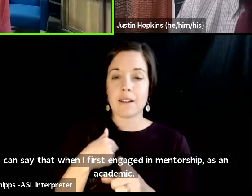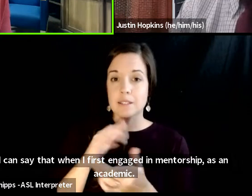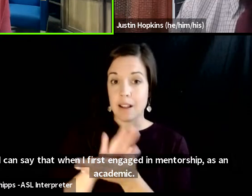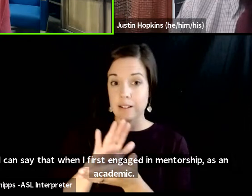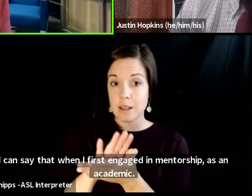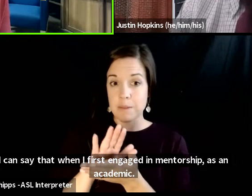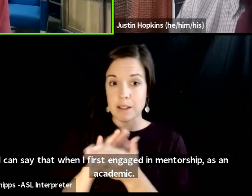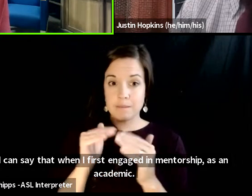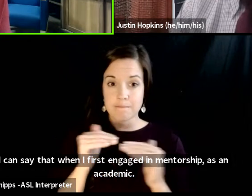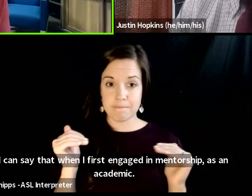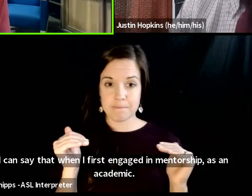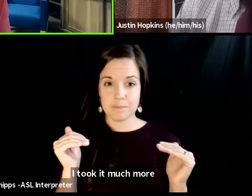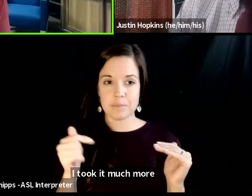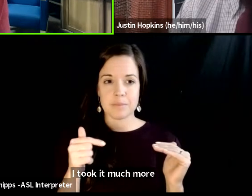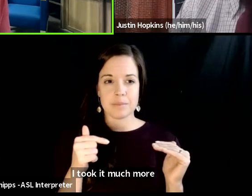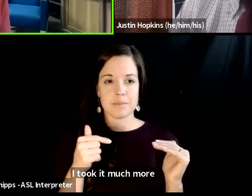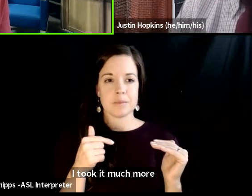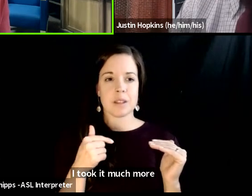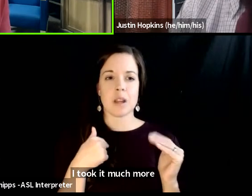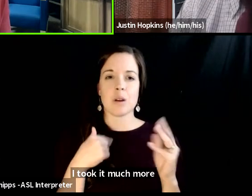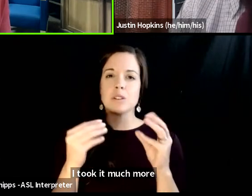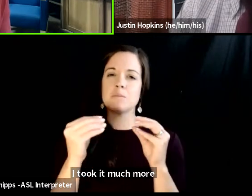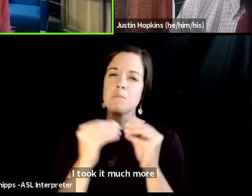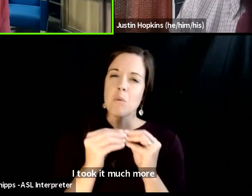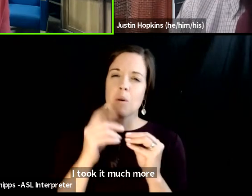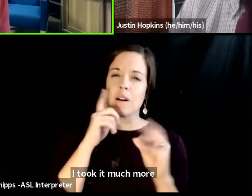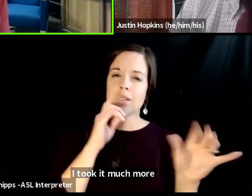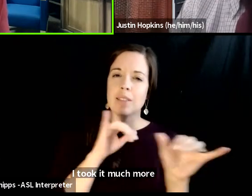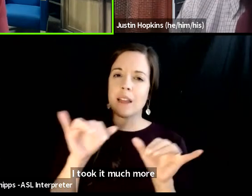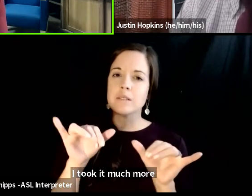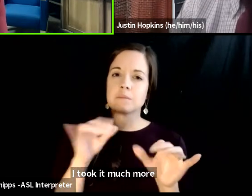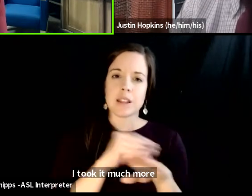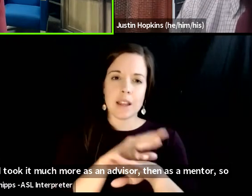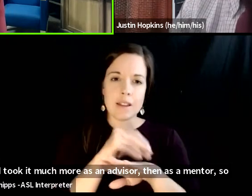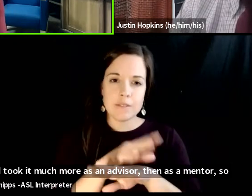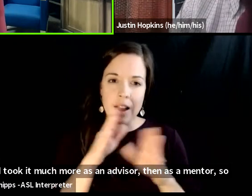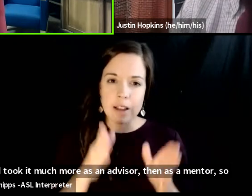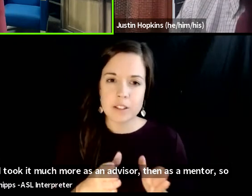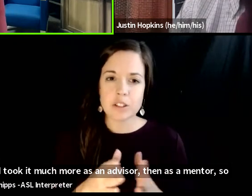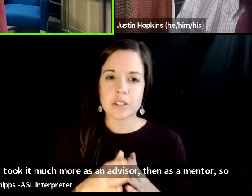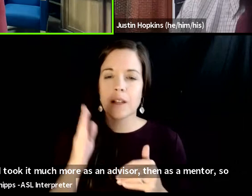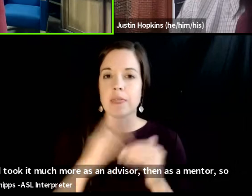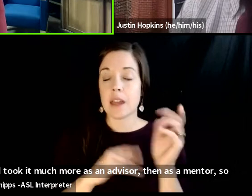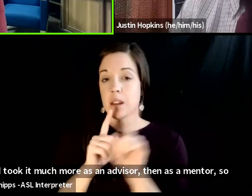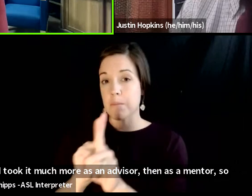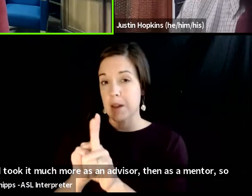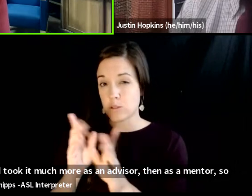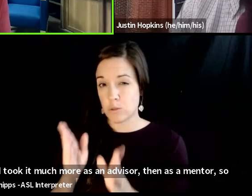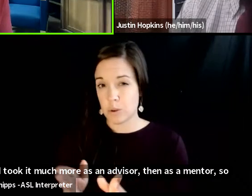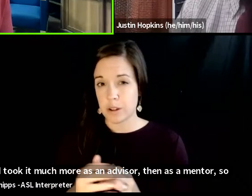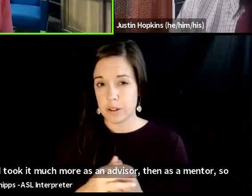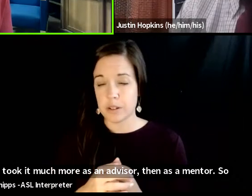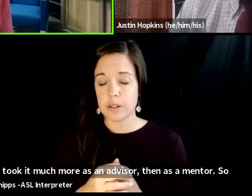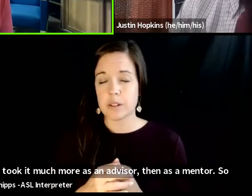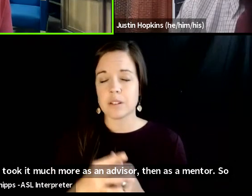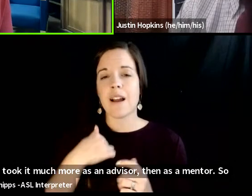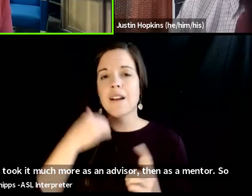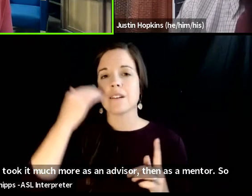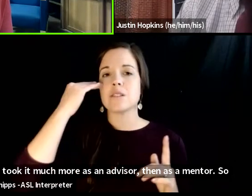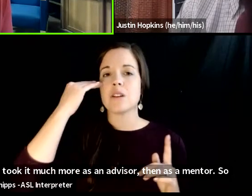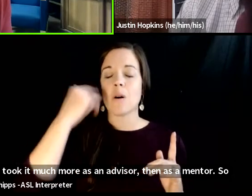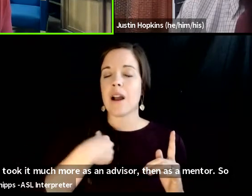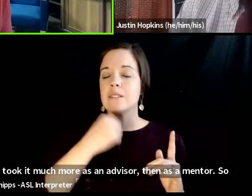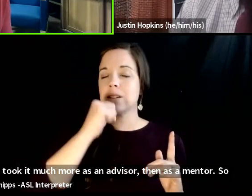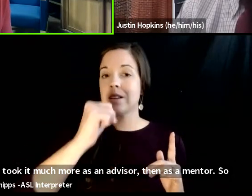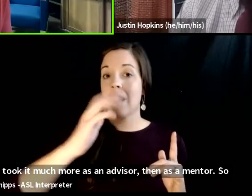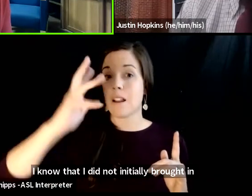it much more as an advisor than as a mentor. So I know that I did not